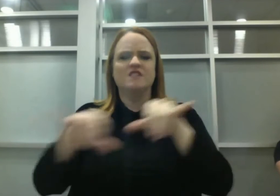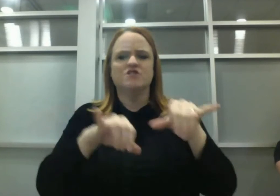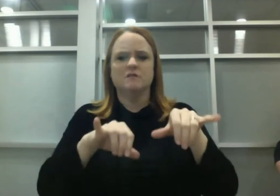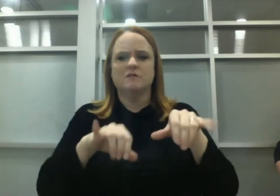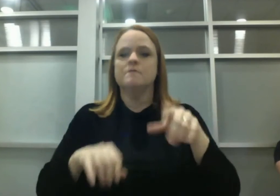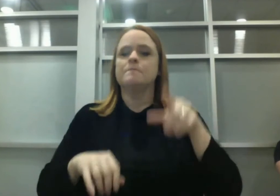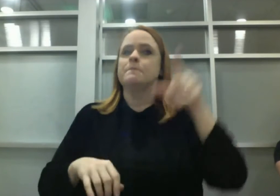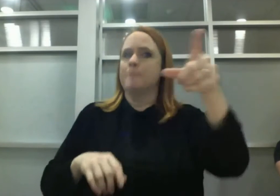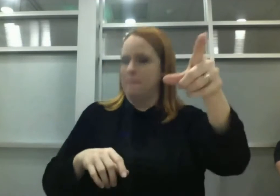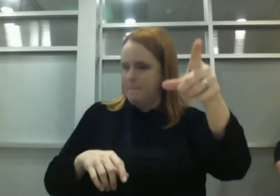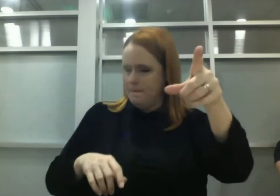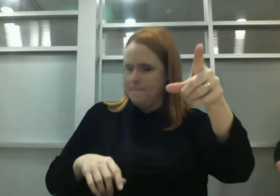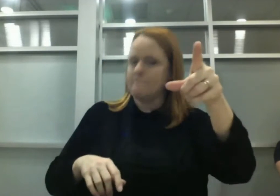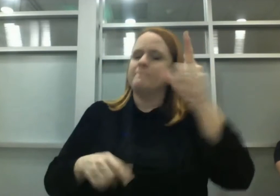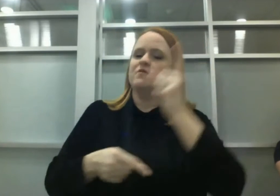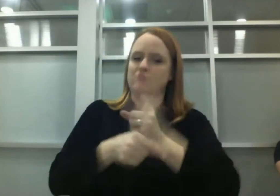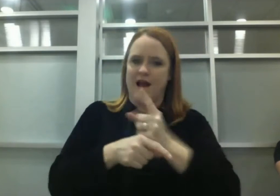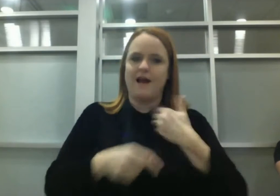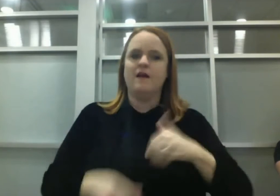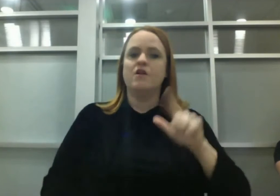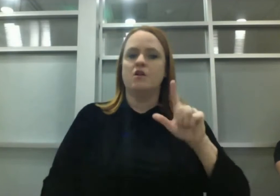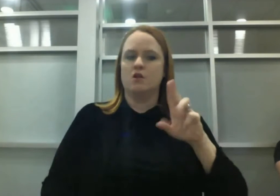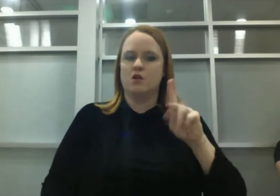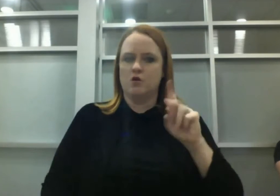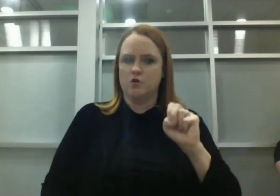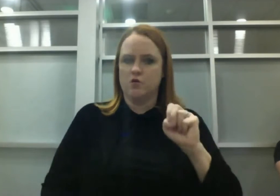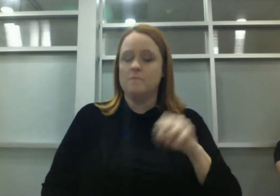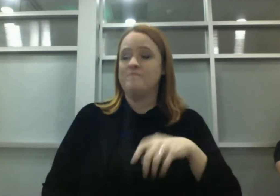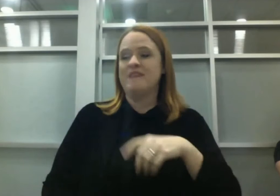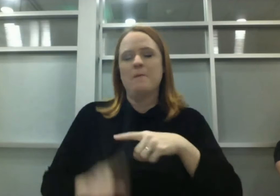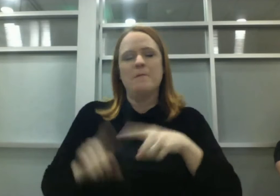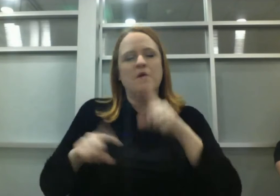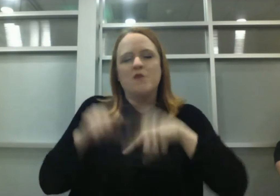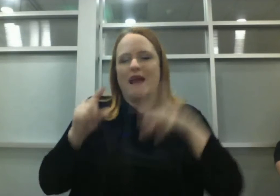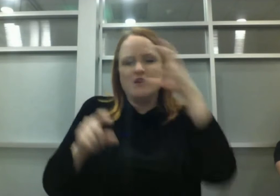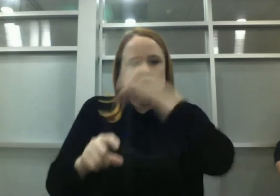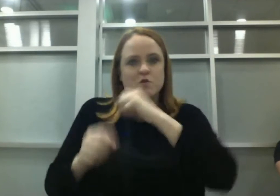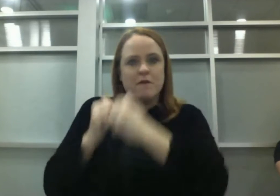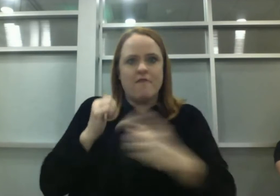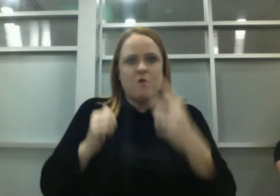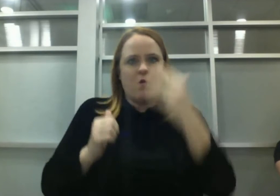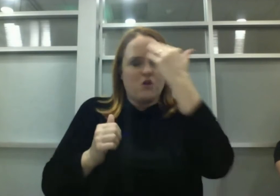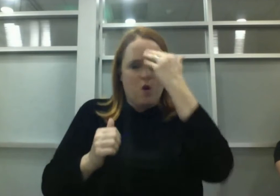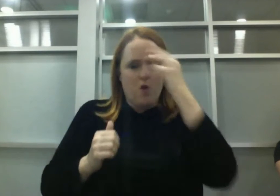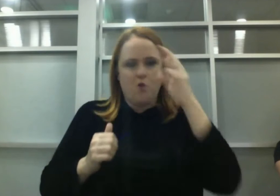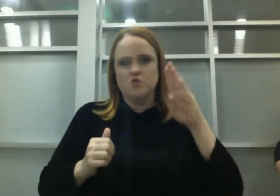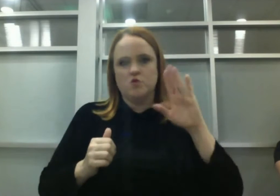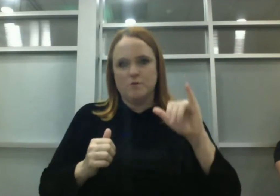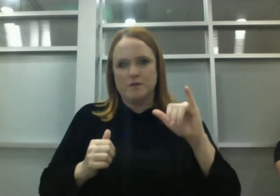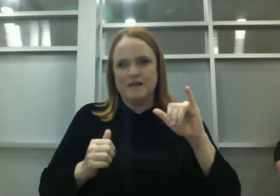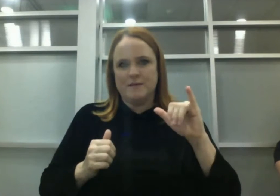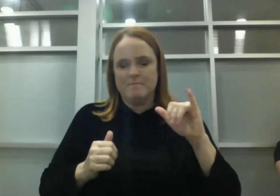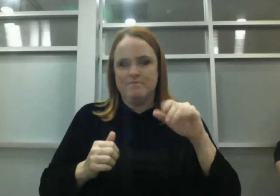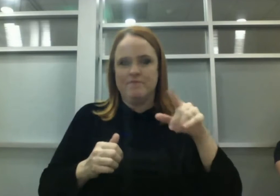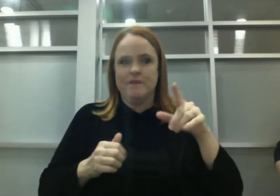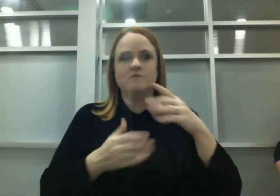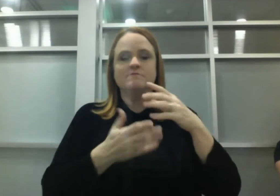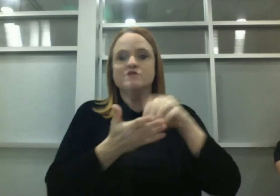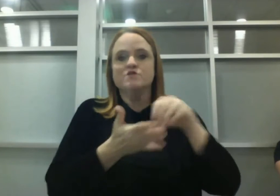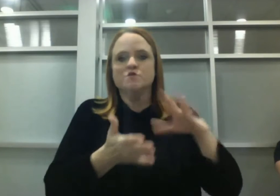students before that they didn't know Ruby, didn't know that convention, and they just named it the same thing because why would the file system